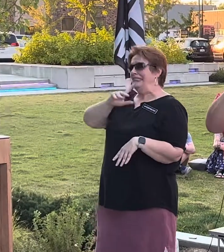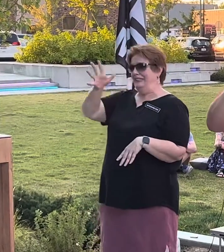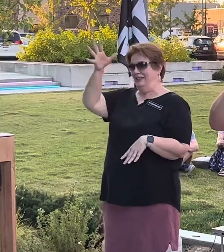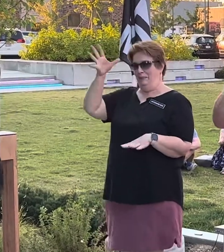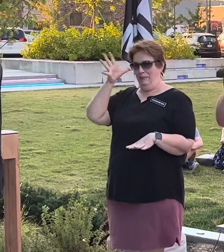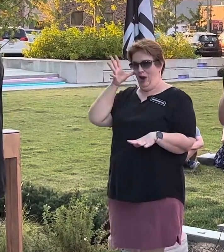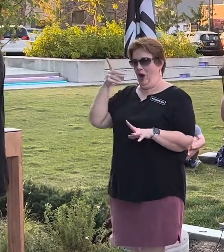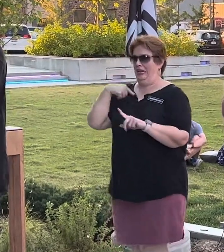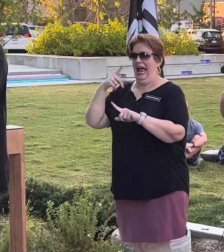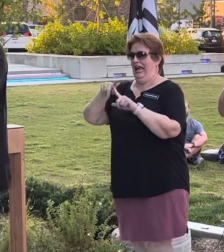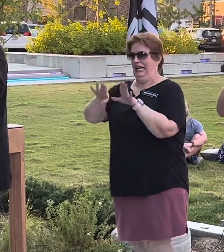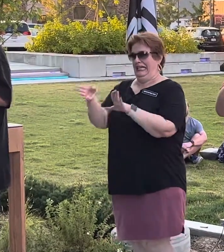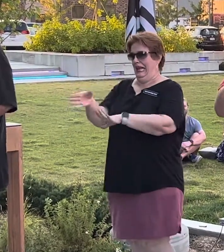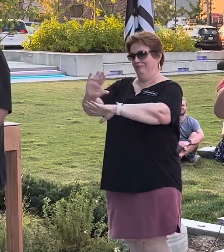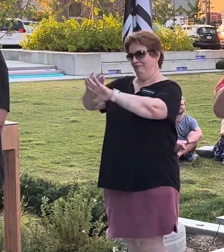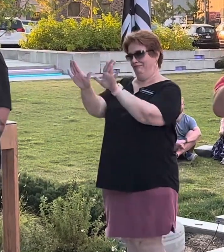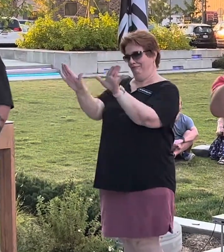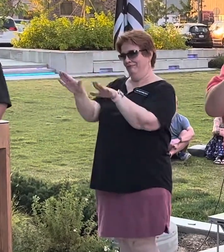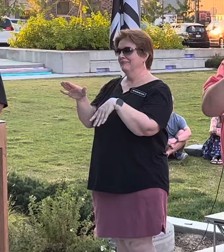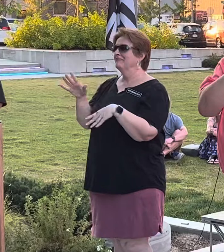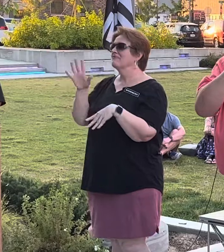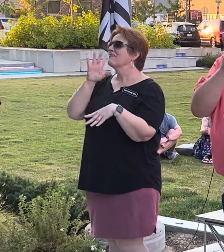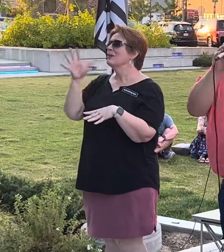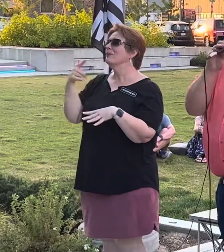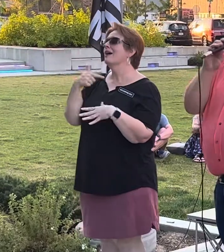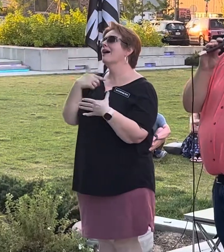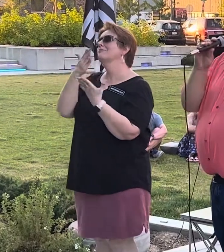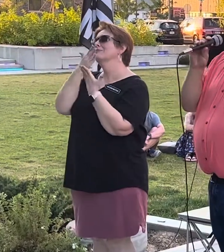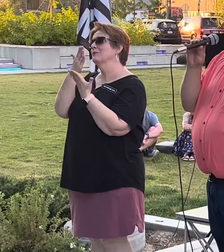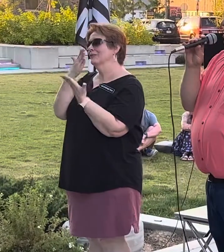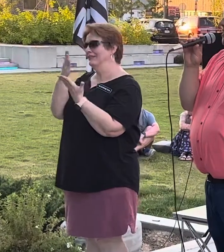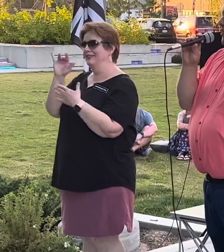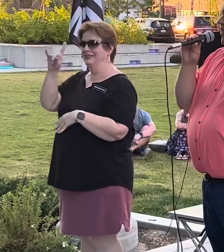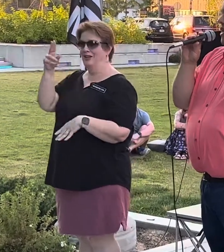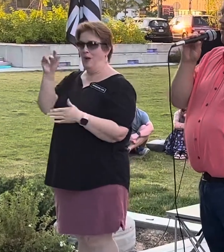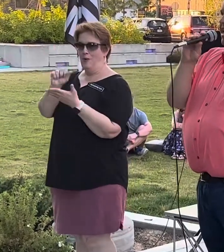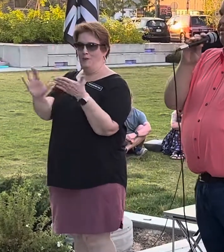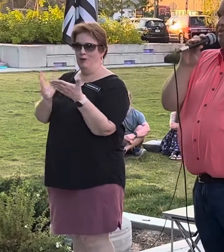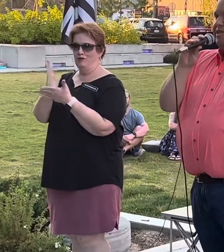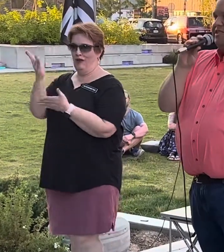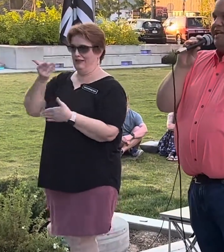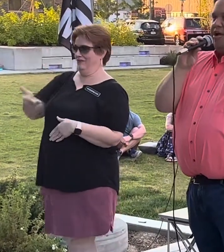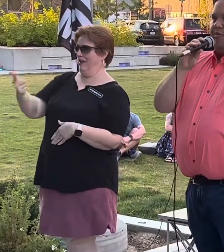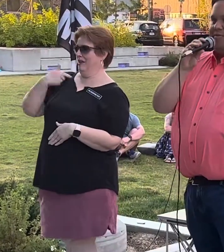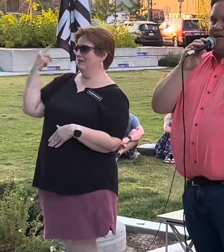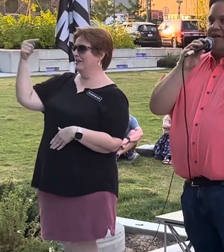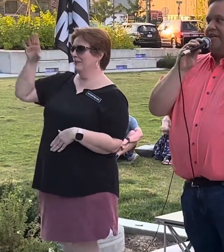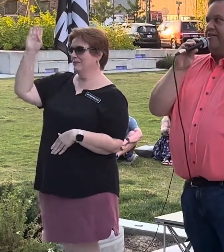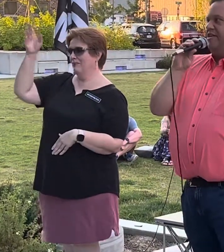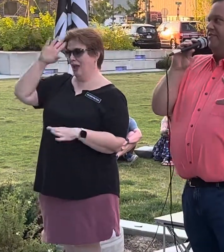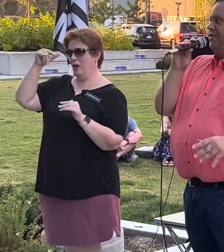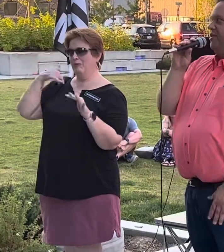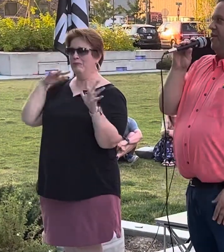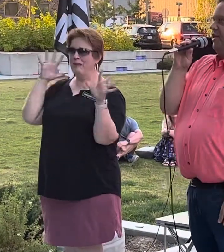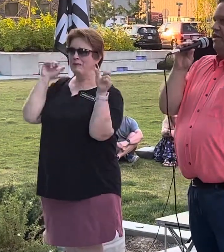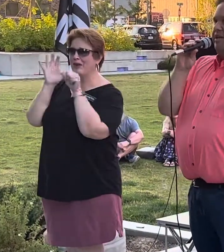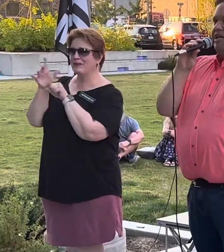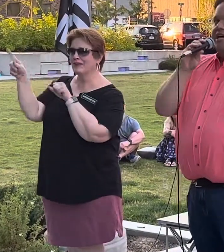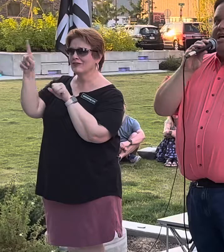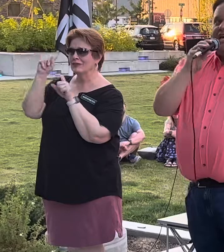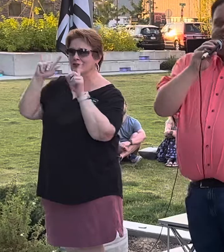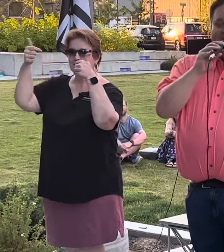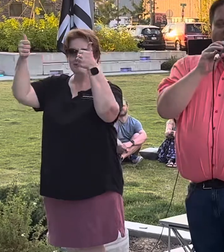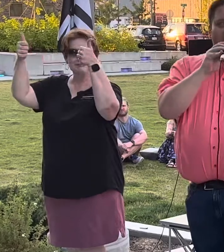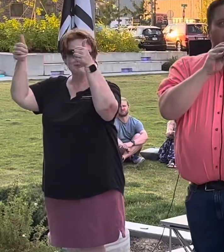we can't have that. I appreciate Idaho Abortion Rights for inviting me out to speak today. I hope I'm talking loud enough so you can all hear